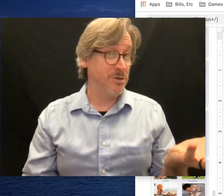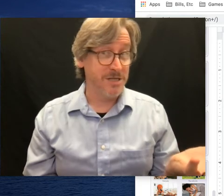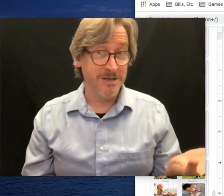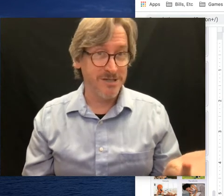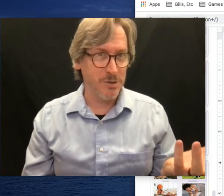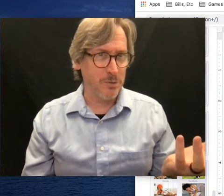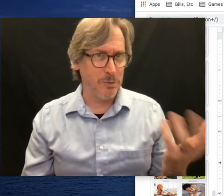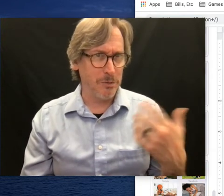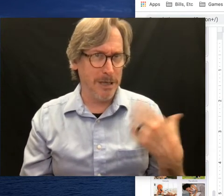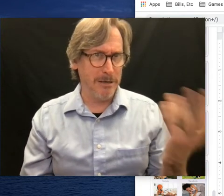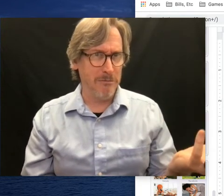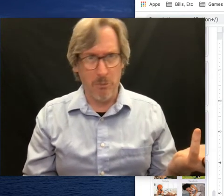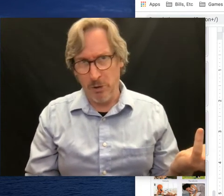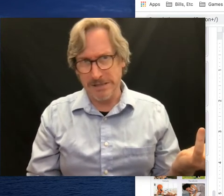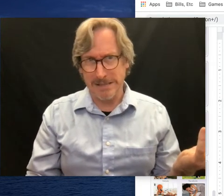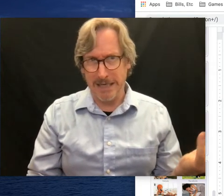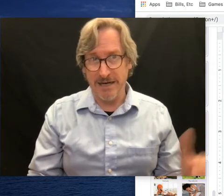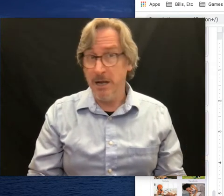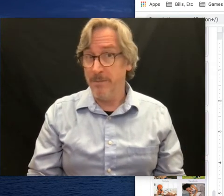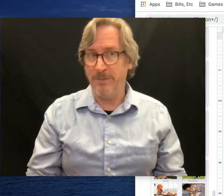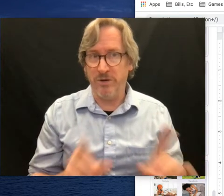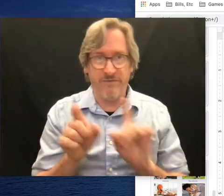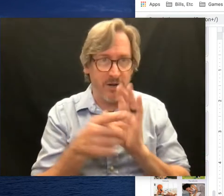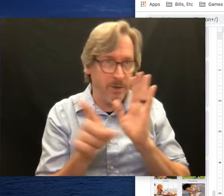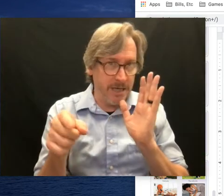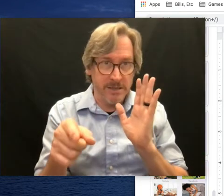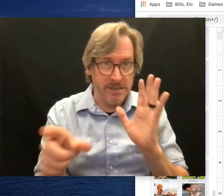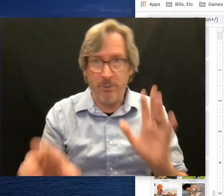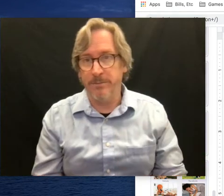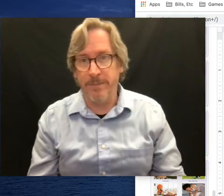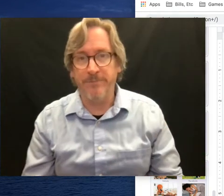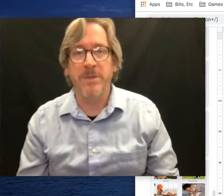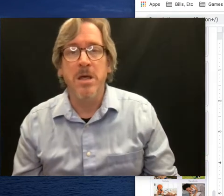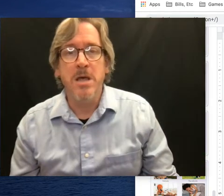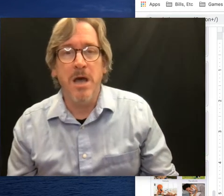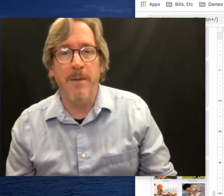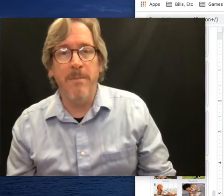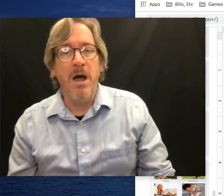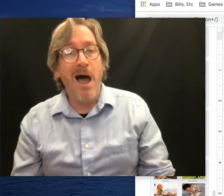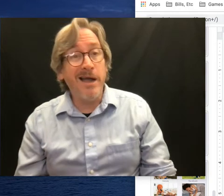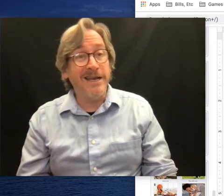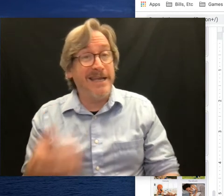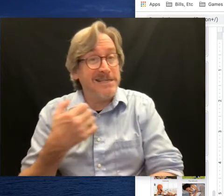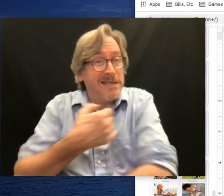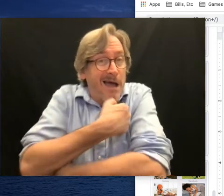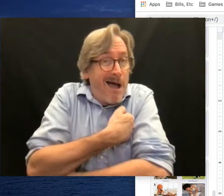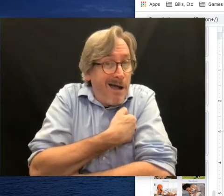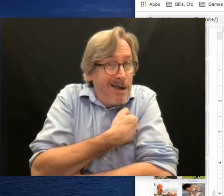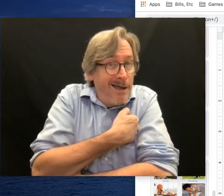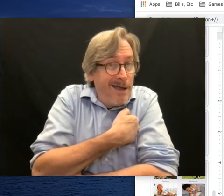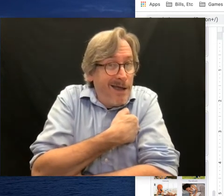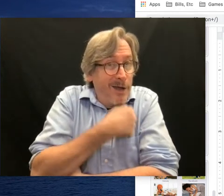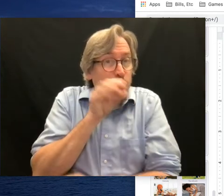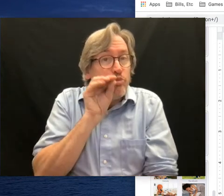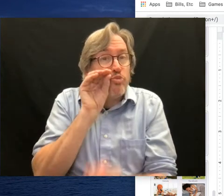that shows. So in what's the sign? Maybe you can find one hidden somewhere. Hug and kiss,